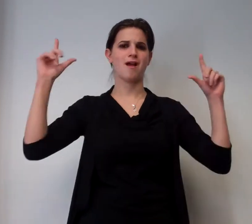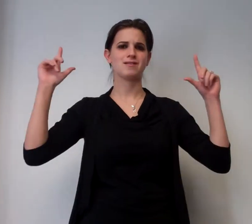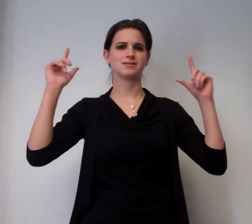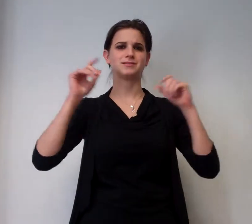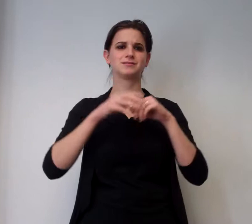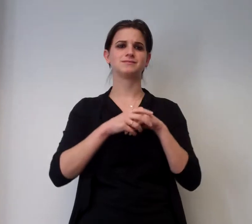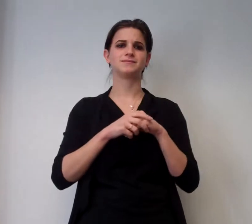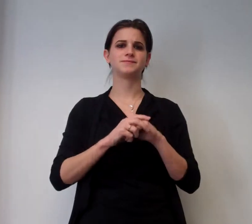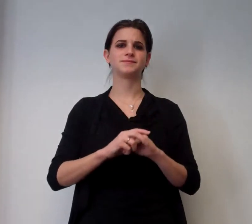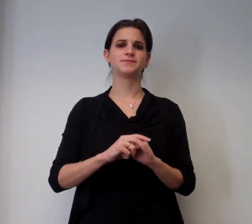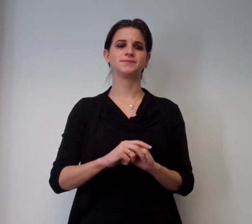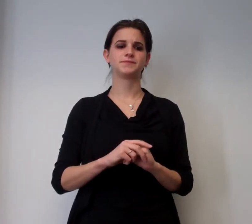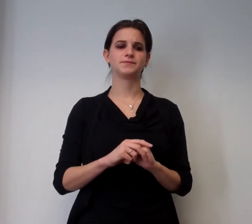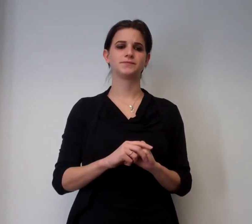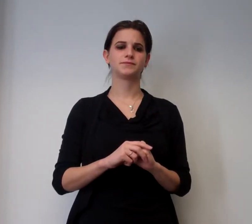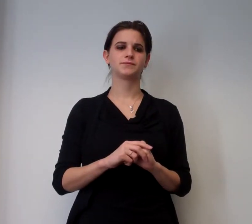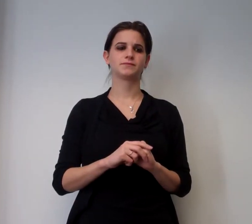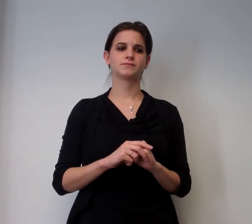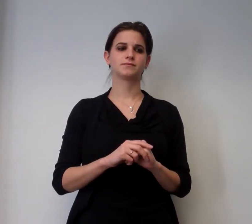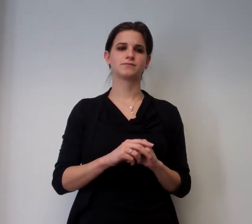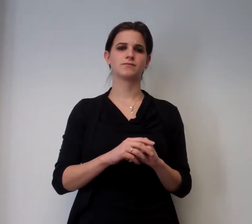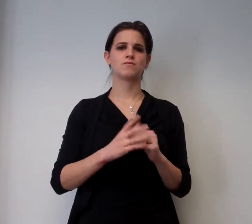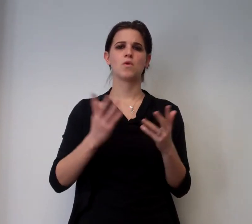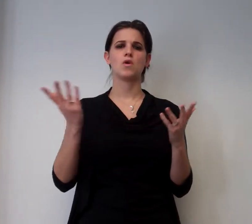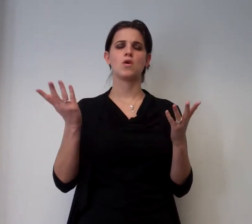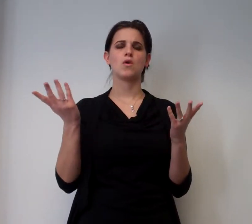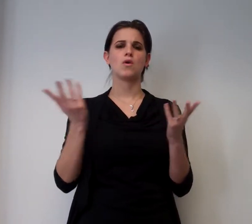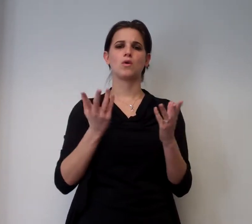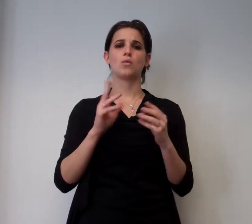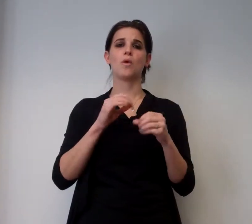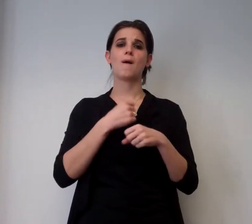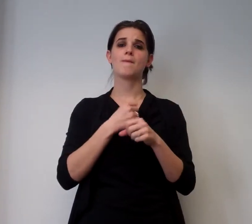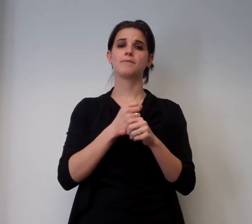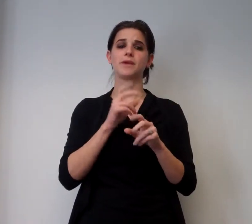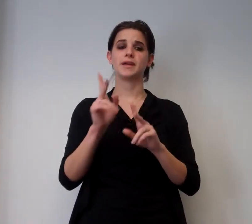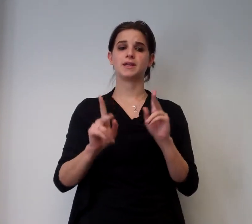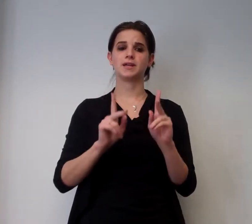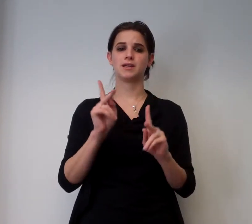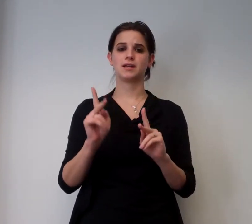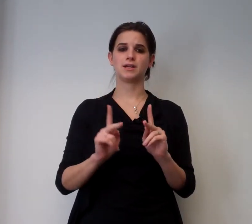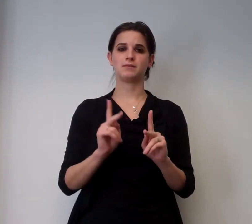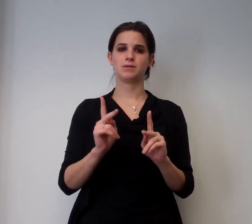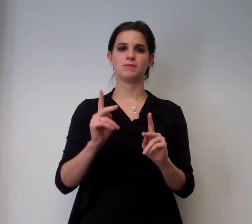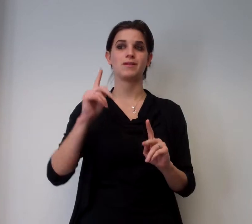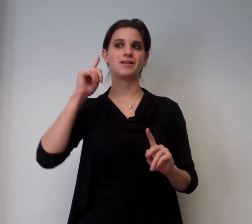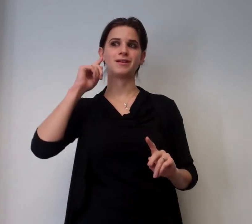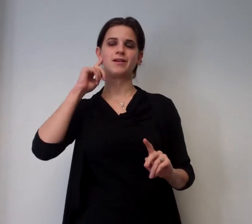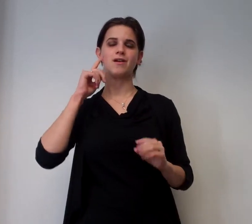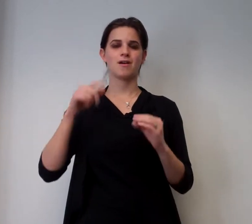and to be outraged by it? TV, right? Television played an important role. Victor.